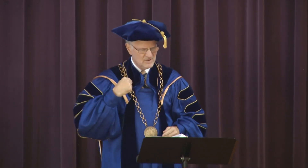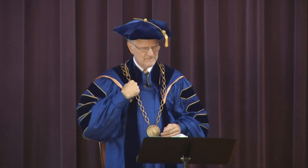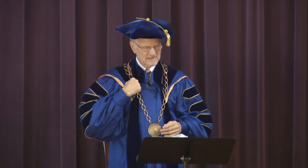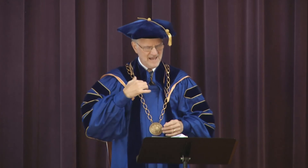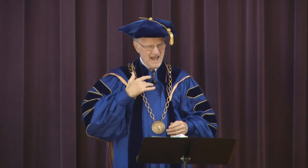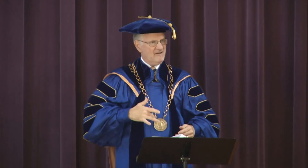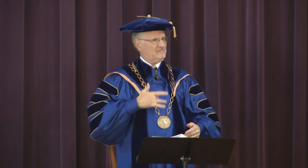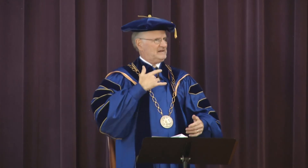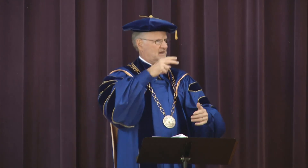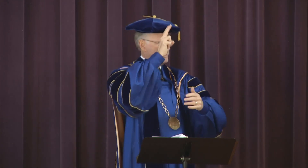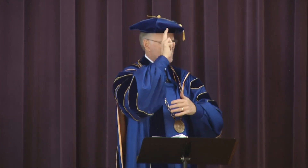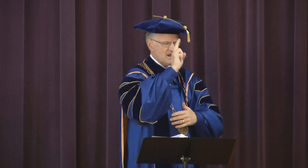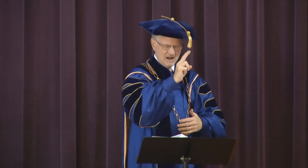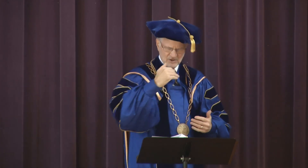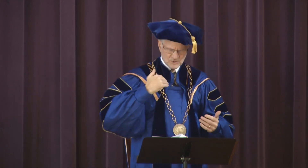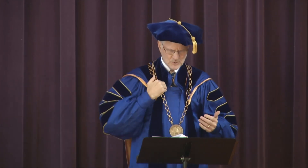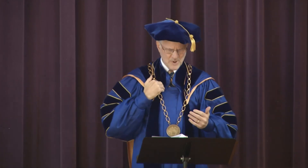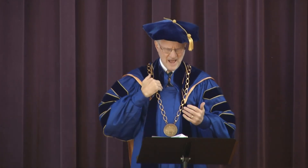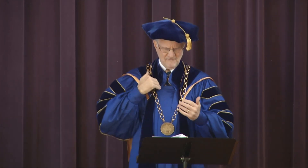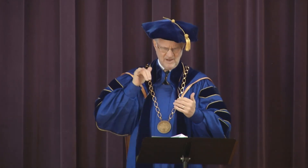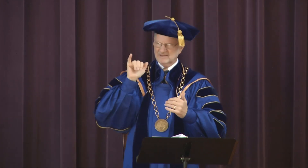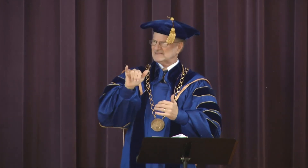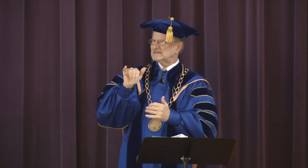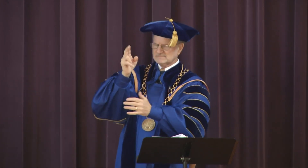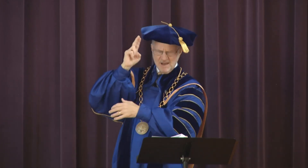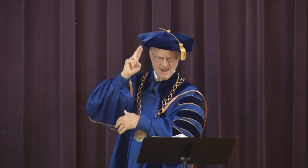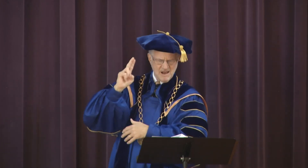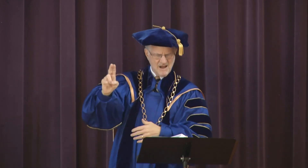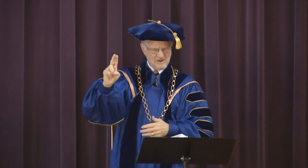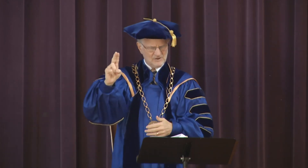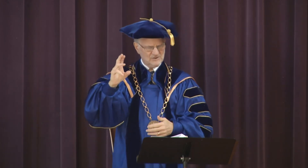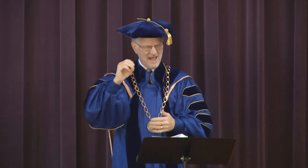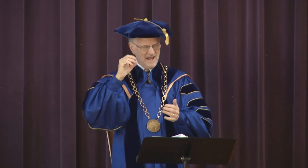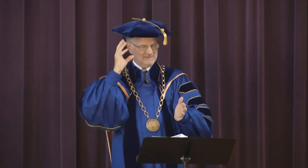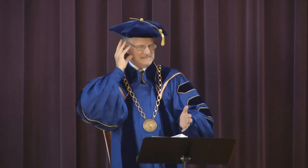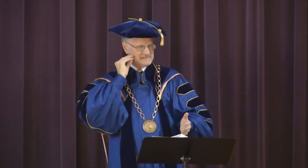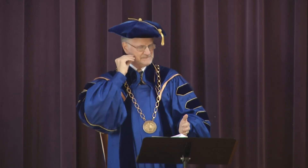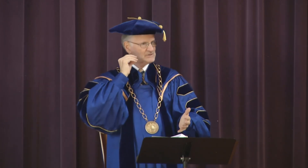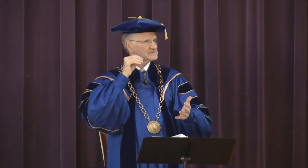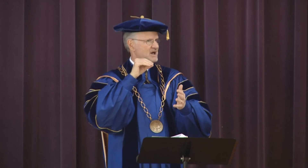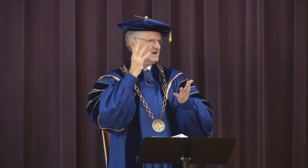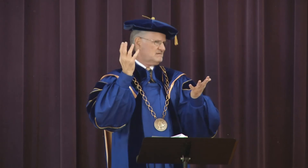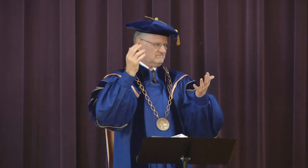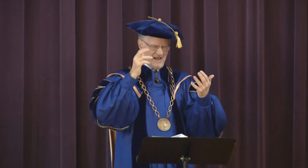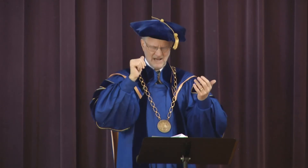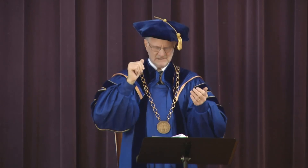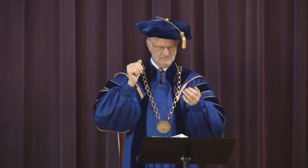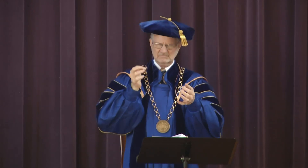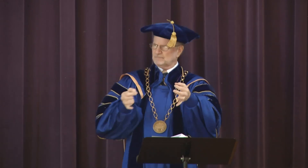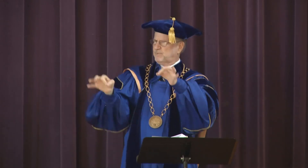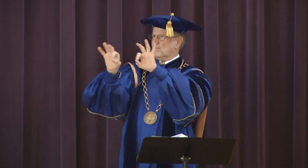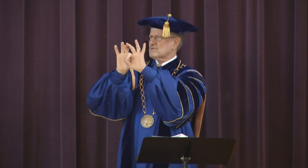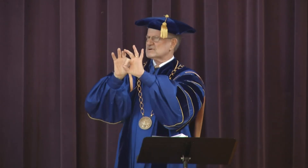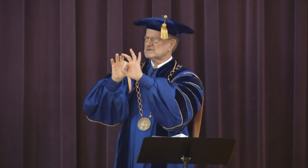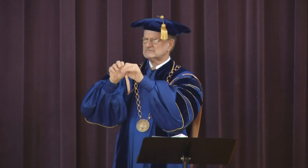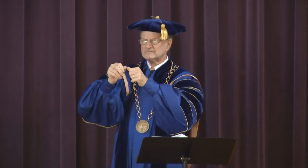This is a very special moment for me, and I feel very honored to have this honor and experiencing